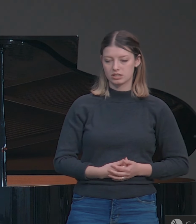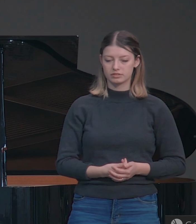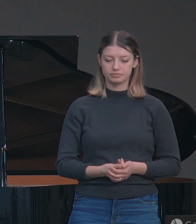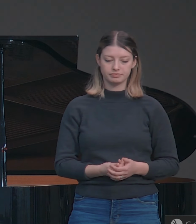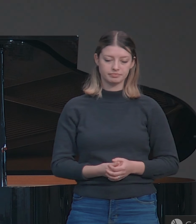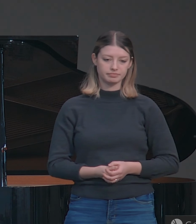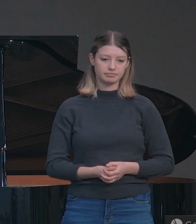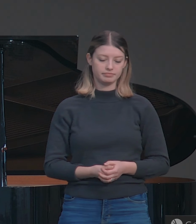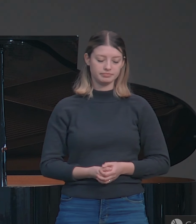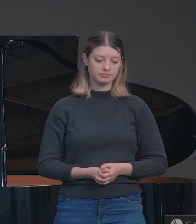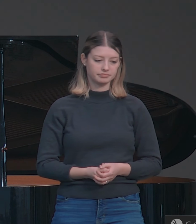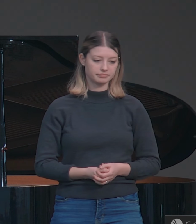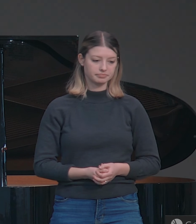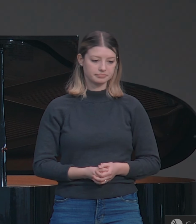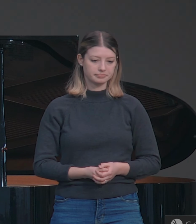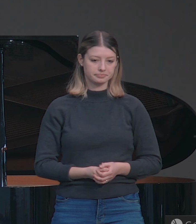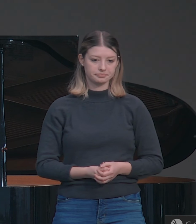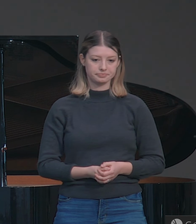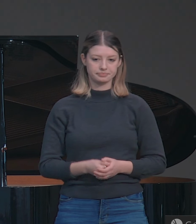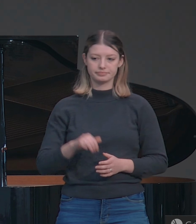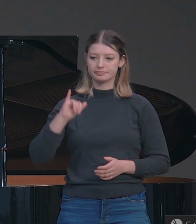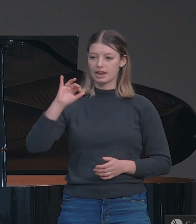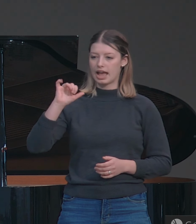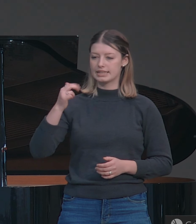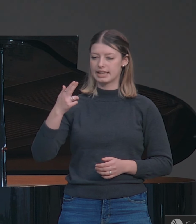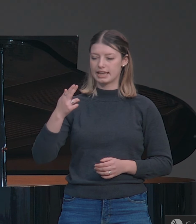Isaiah described the people in this state,